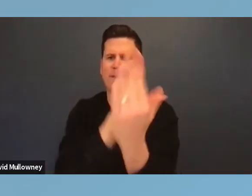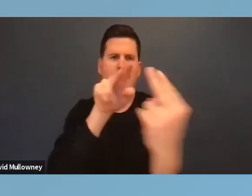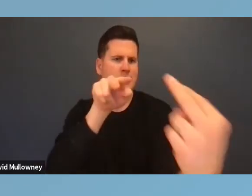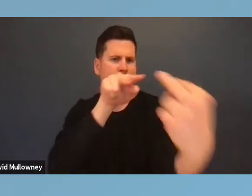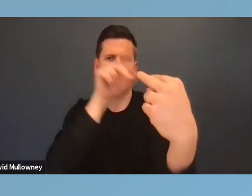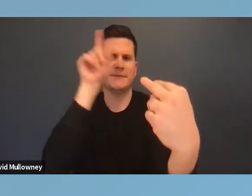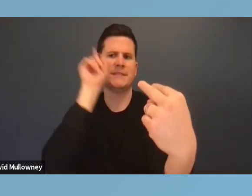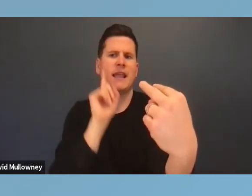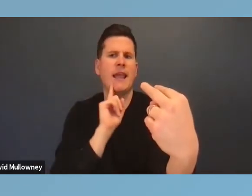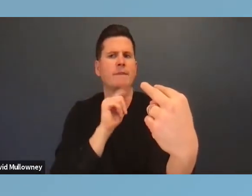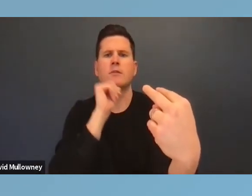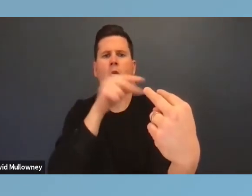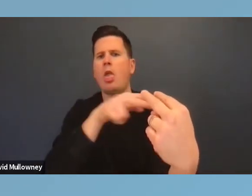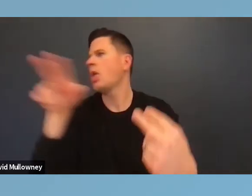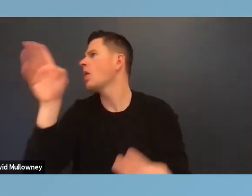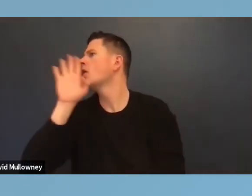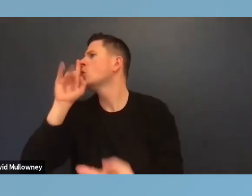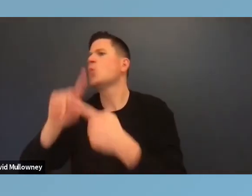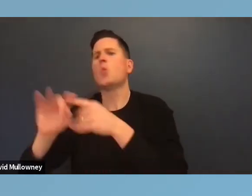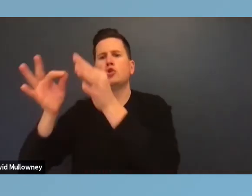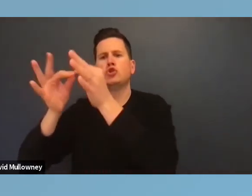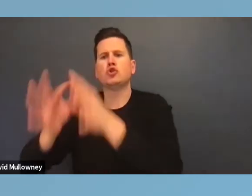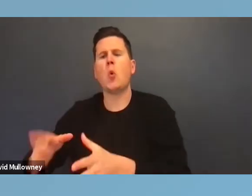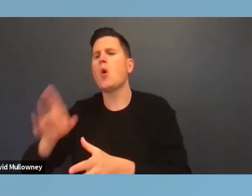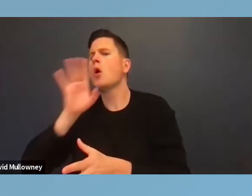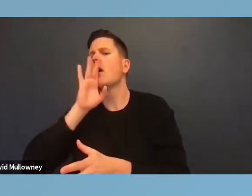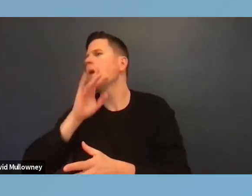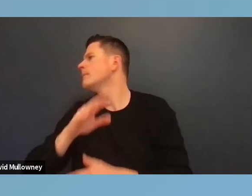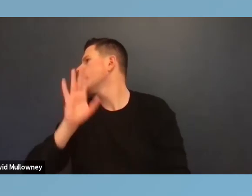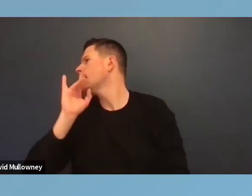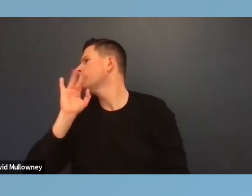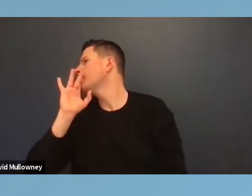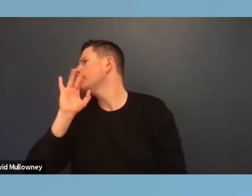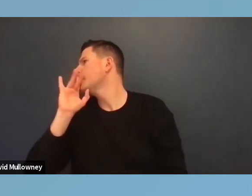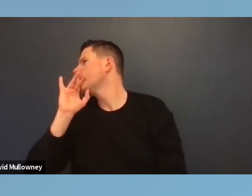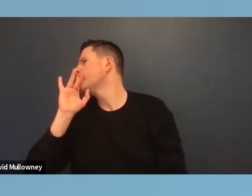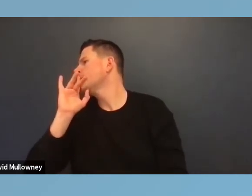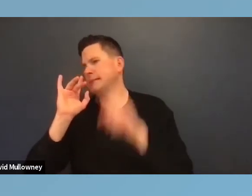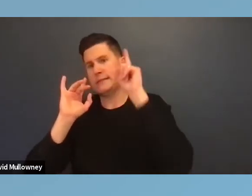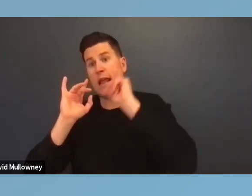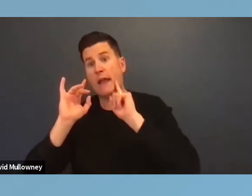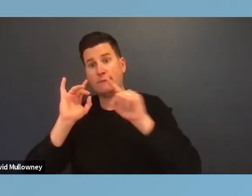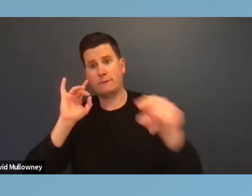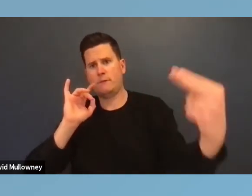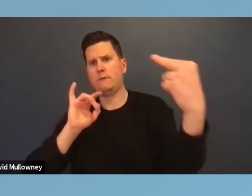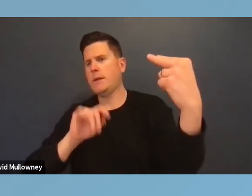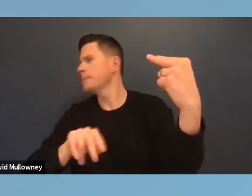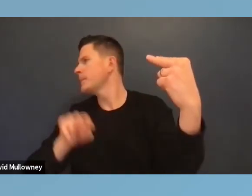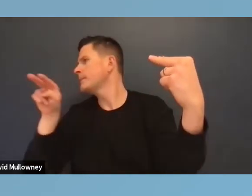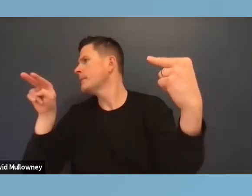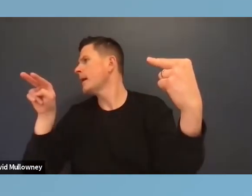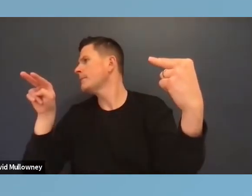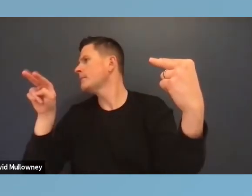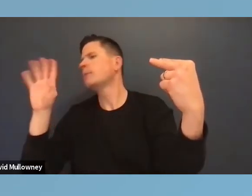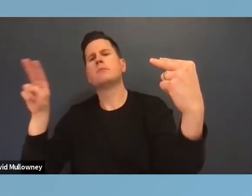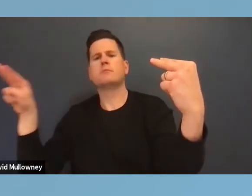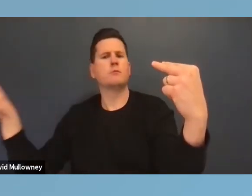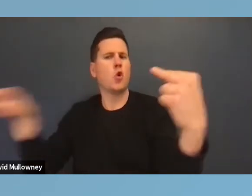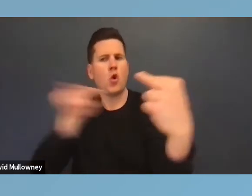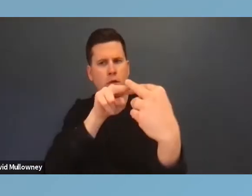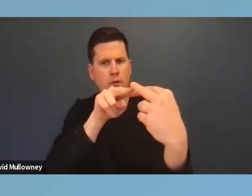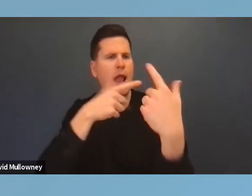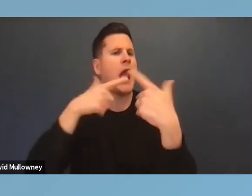Should always face the deaf. Don't look away and talk to the nurse or talk to someone else, because the deaf